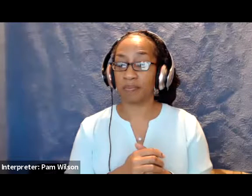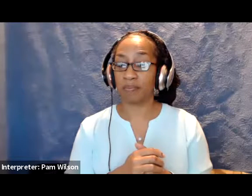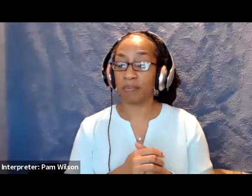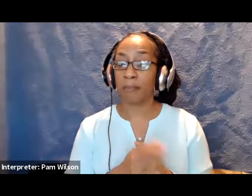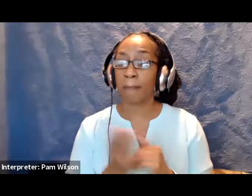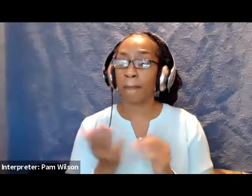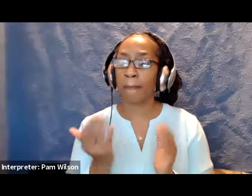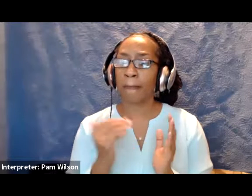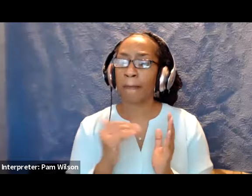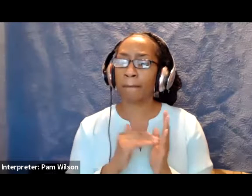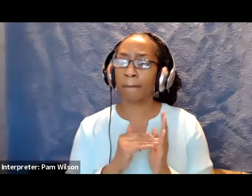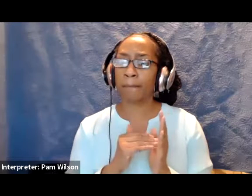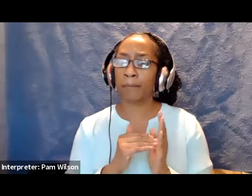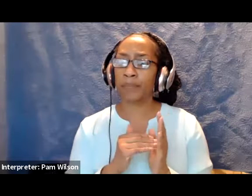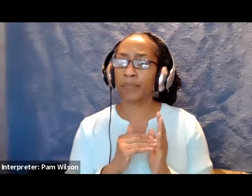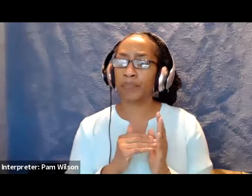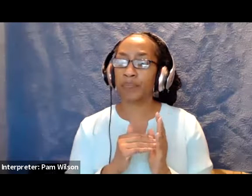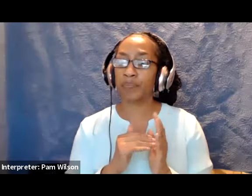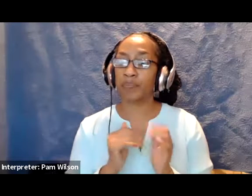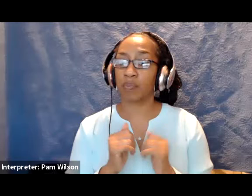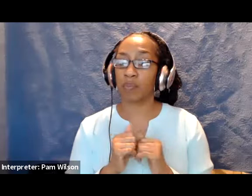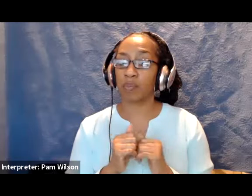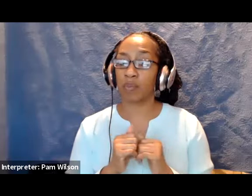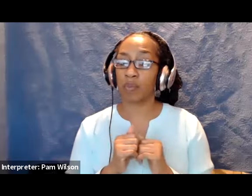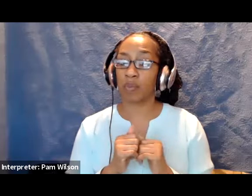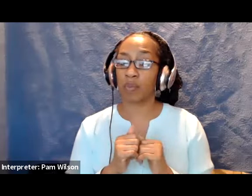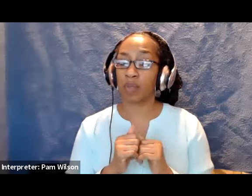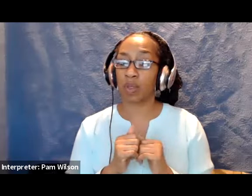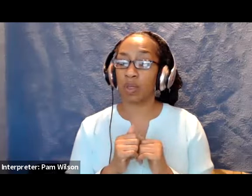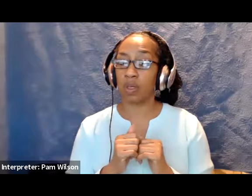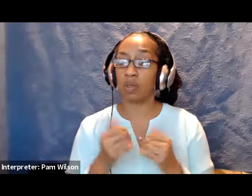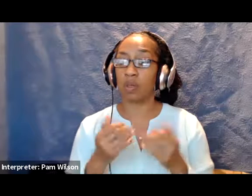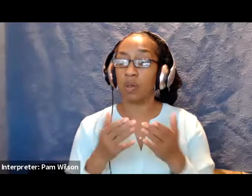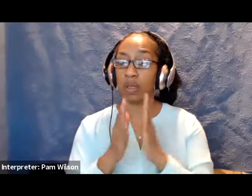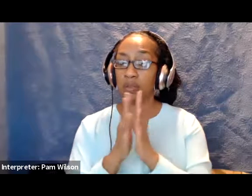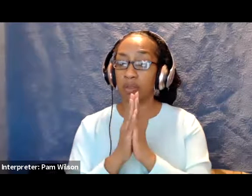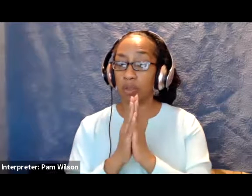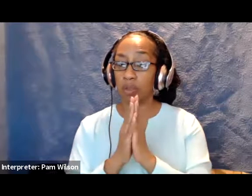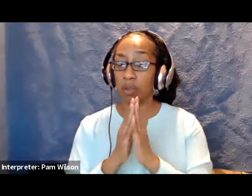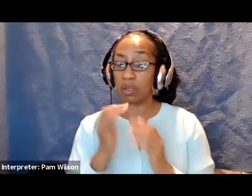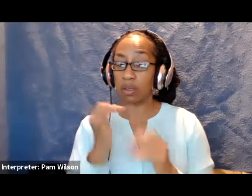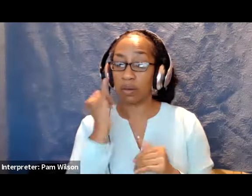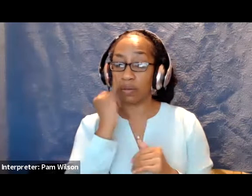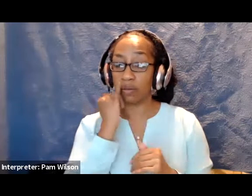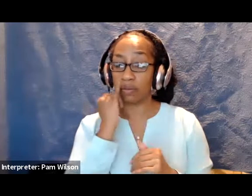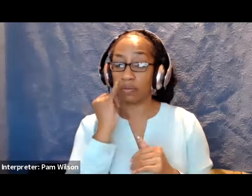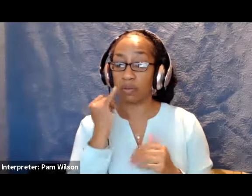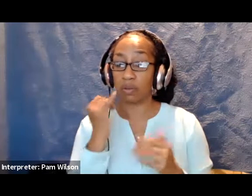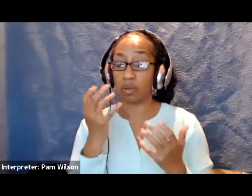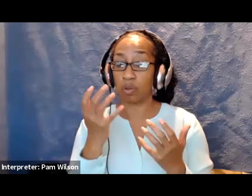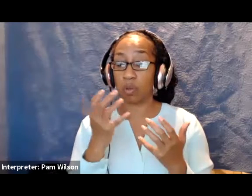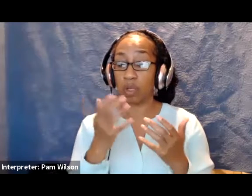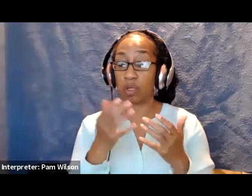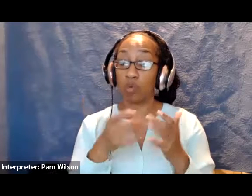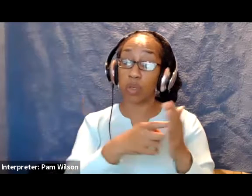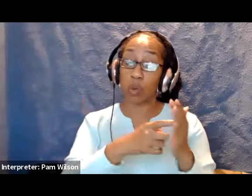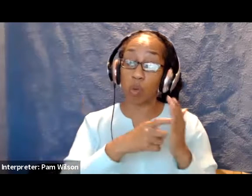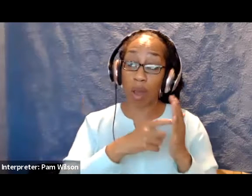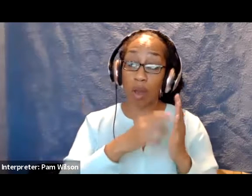again, you'll be asked whether or not you want to require registration.